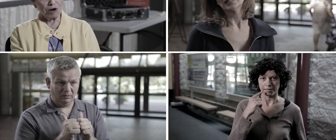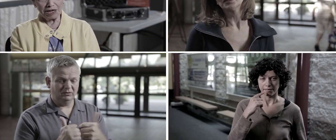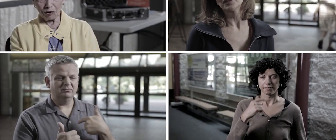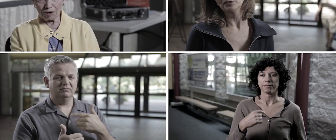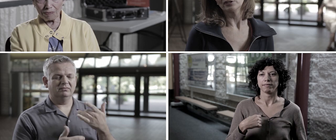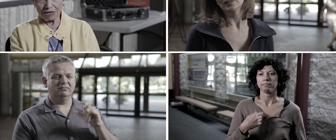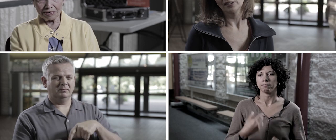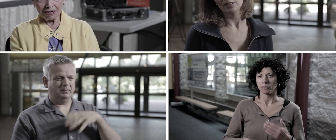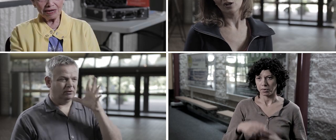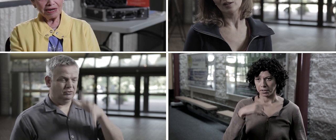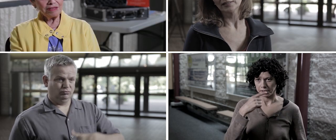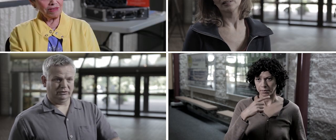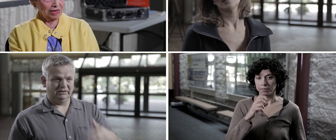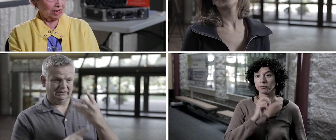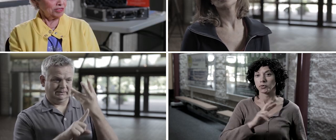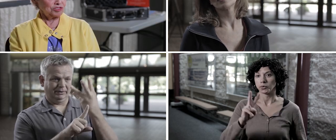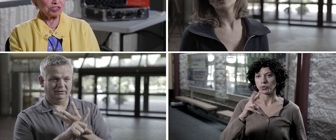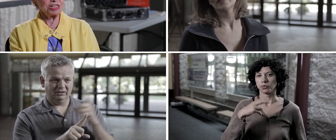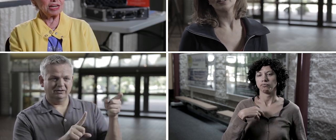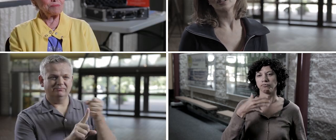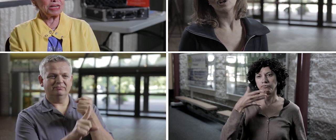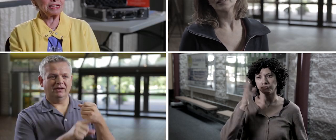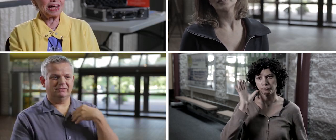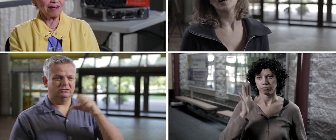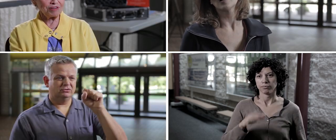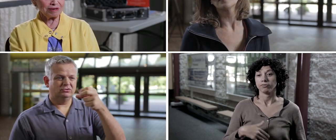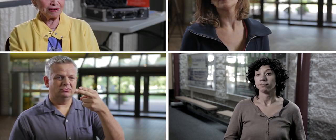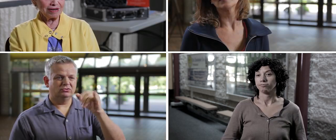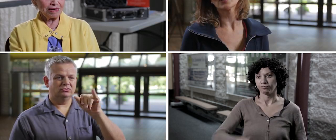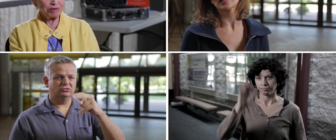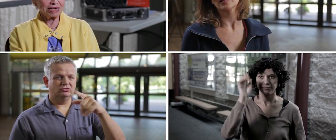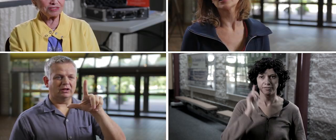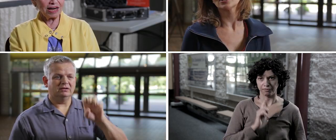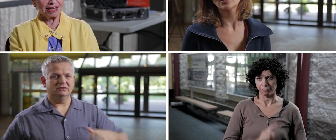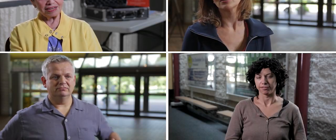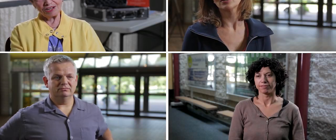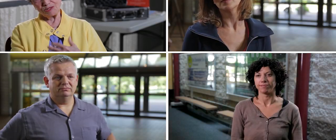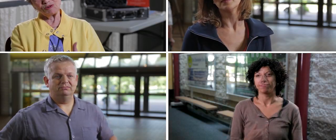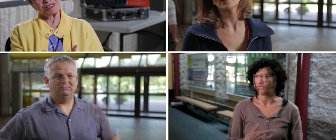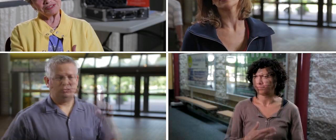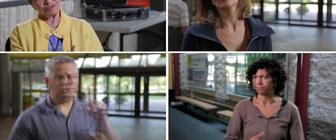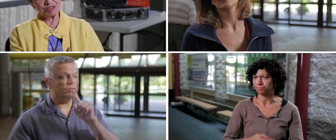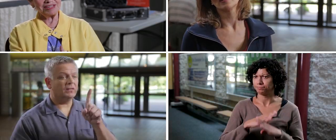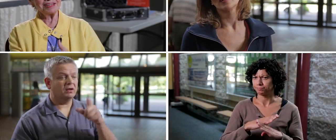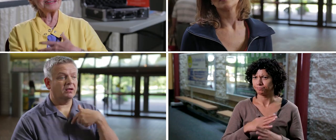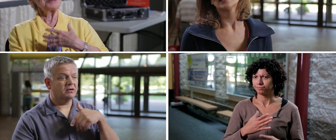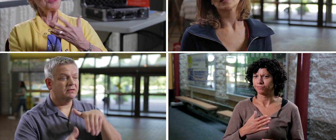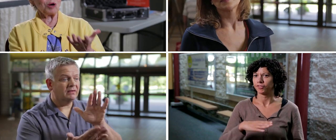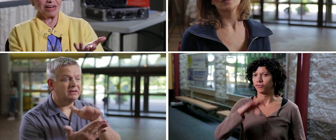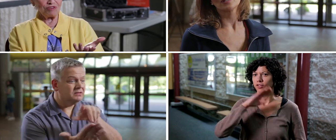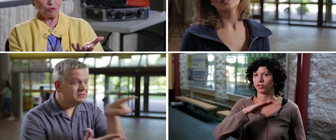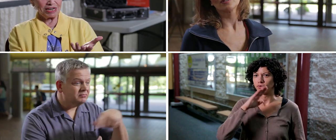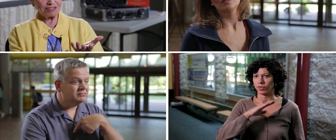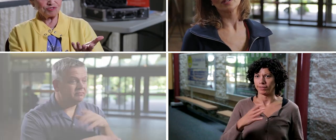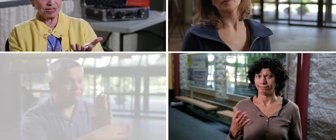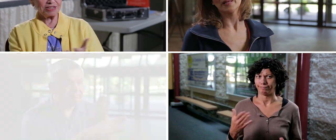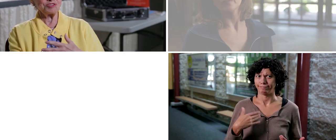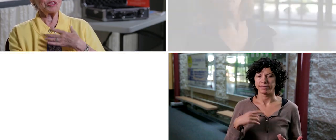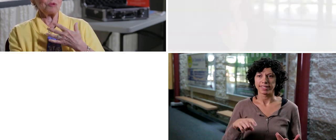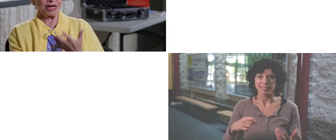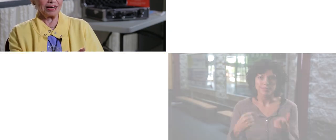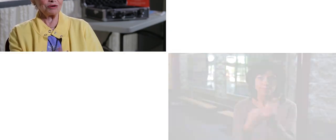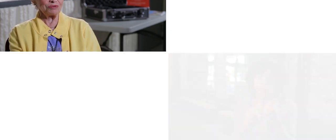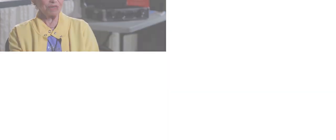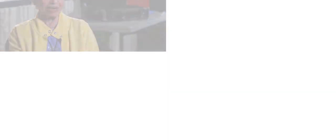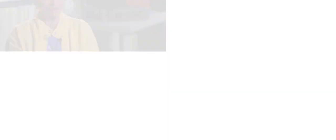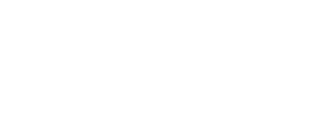yours. You will meet Bina, Peter, Diane, and Pat. In this video clip,